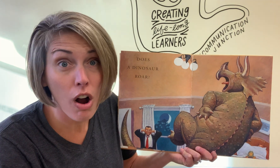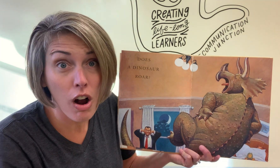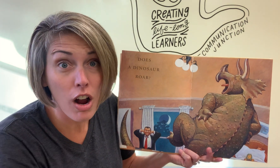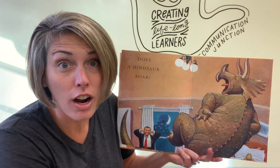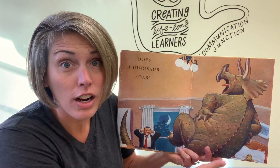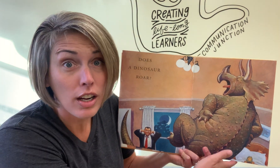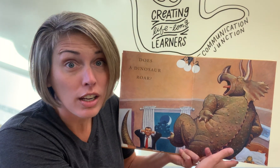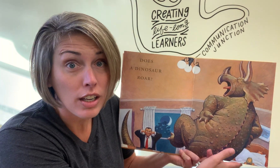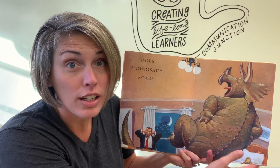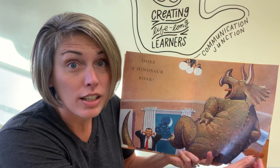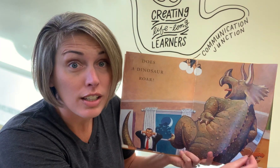roar?